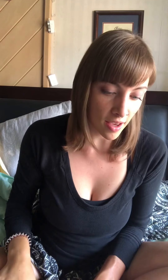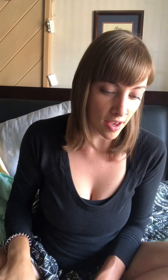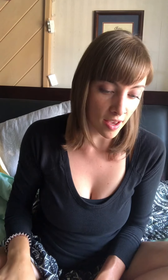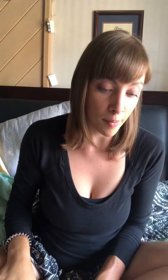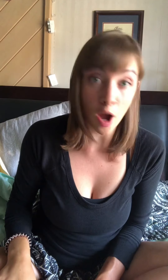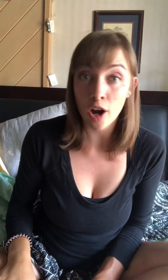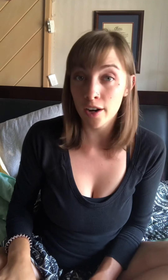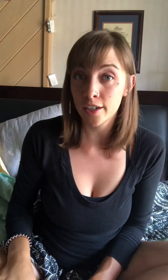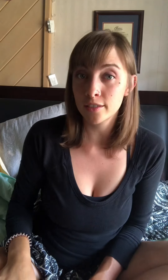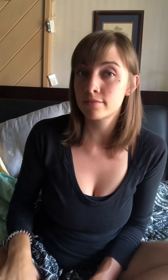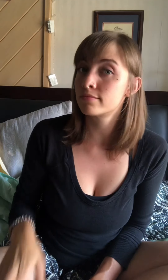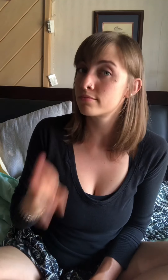are,